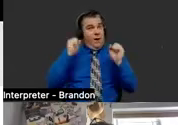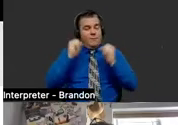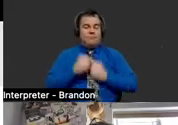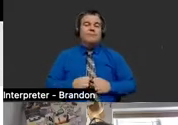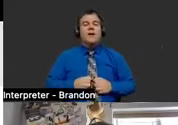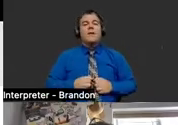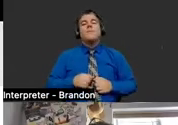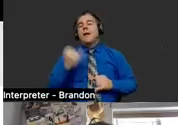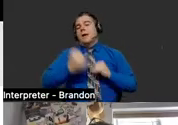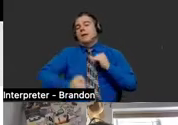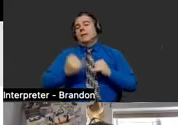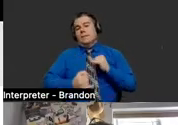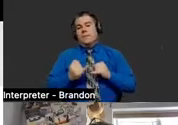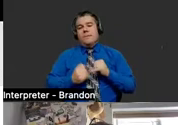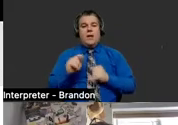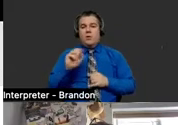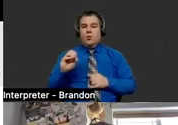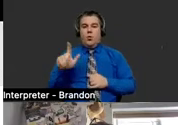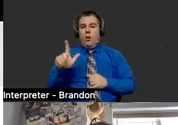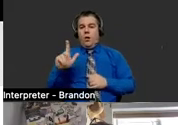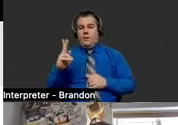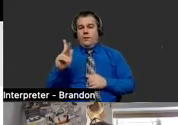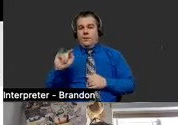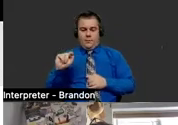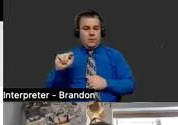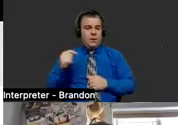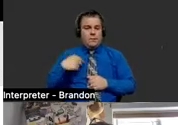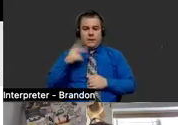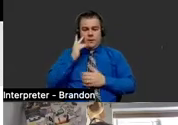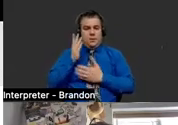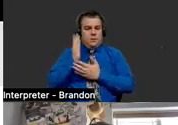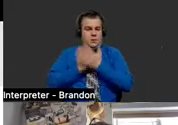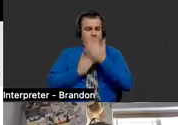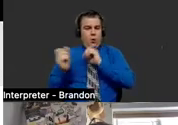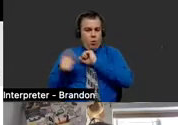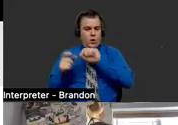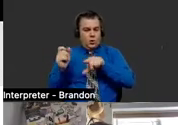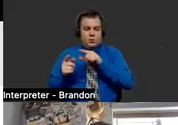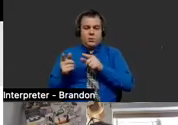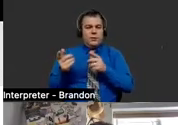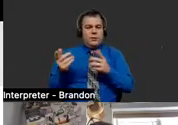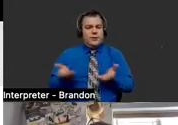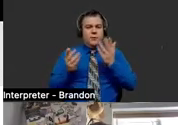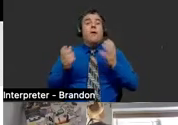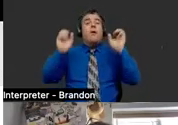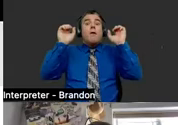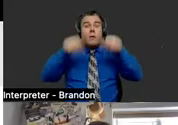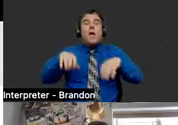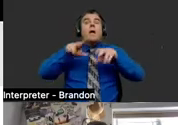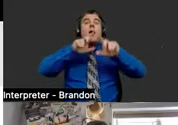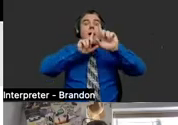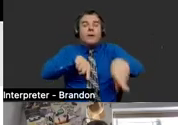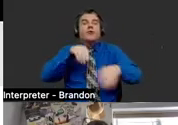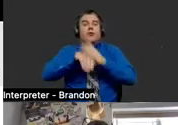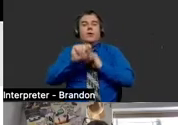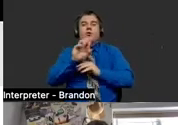guys, our toolkit. I've been seeing some questions asked in here that can be answered in the toolkit. So